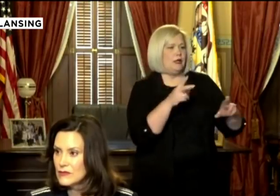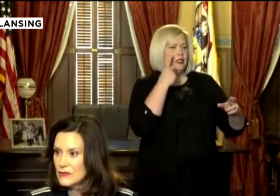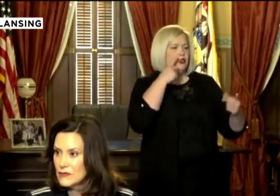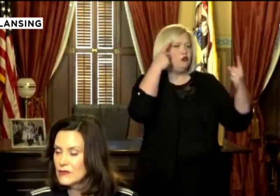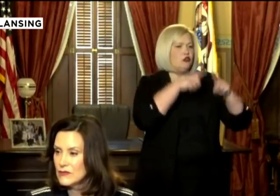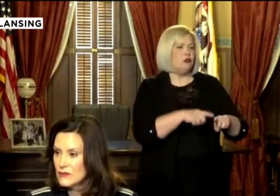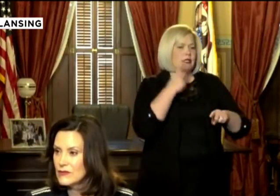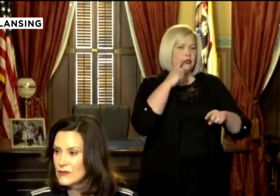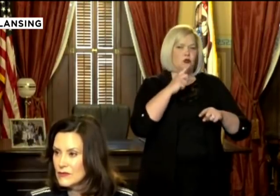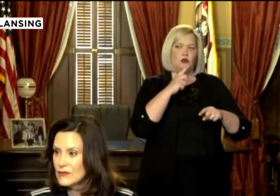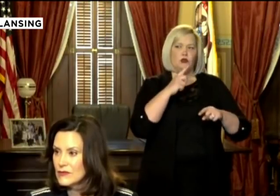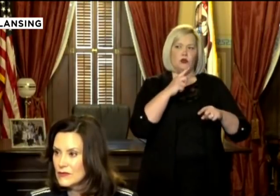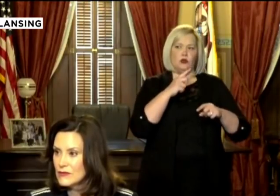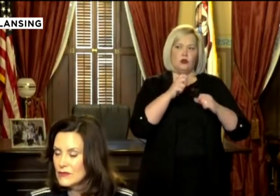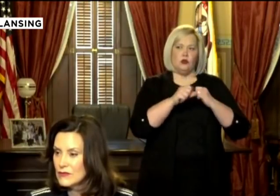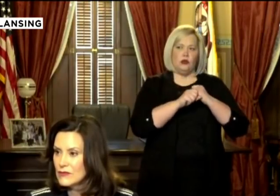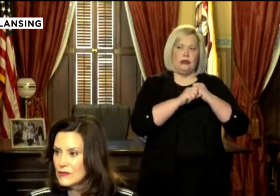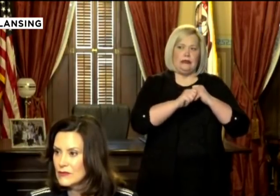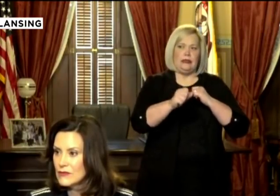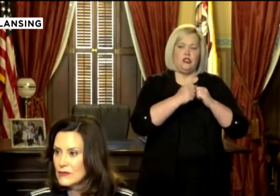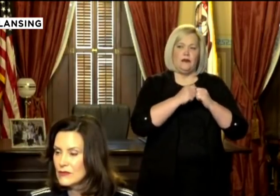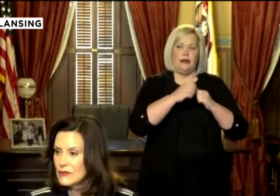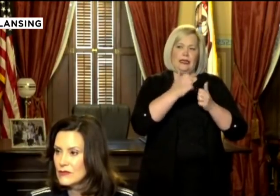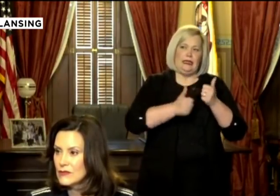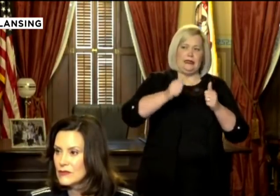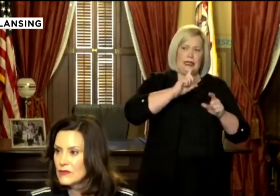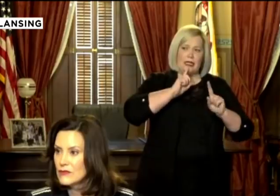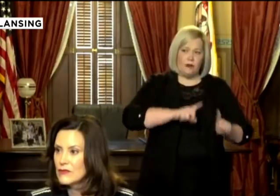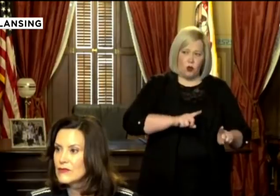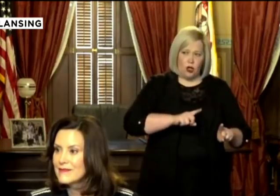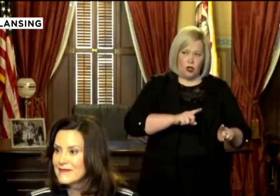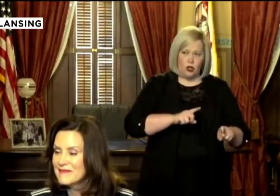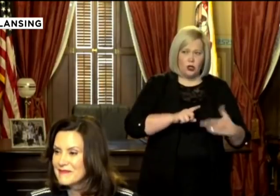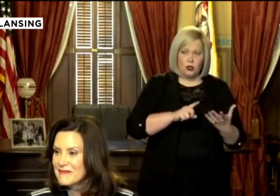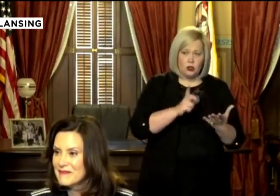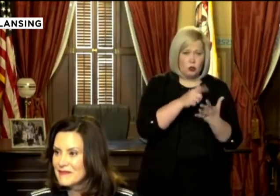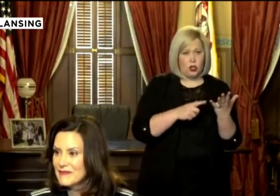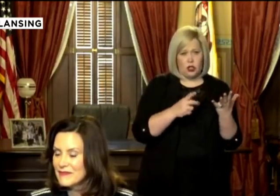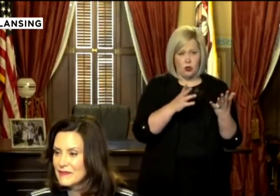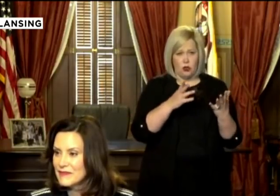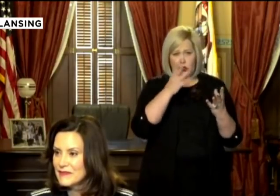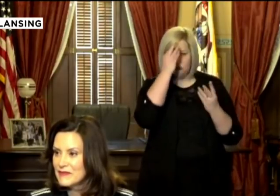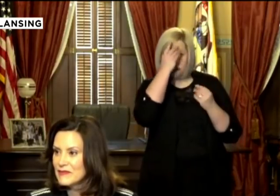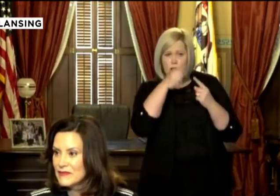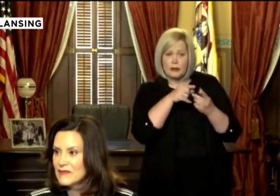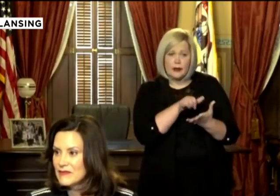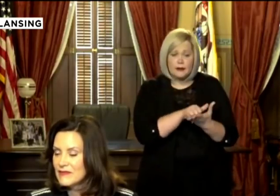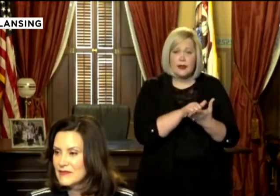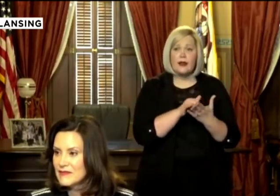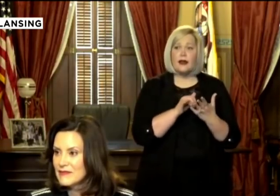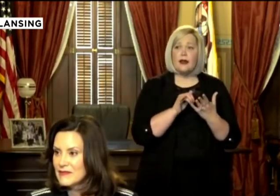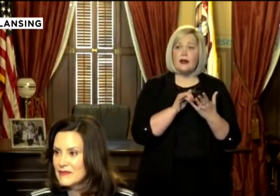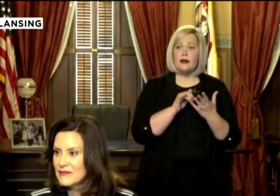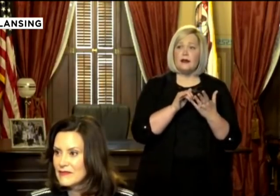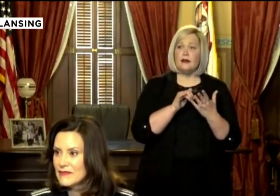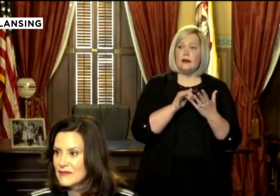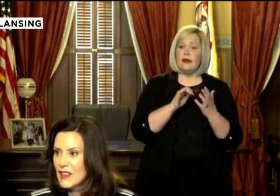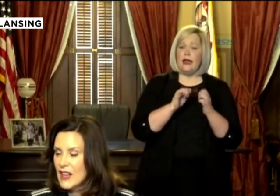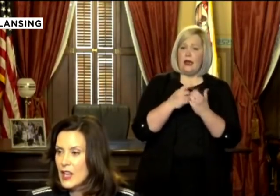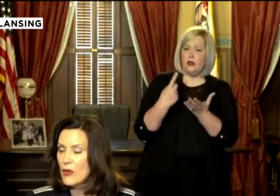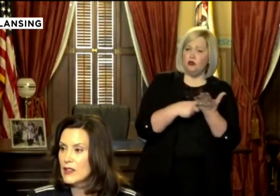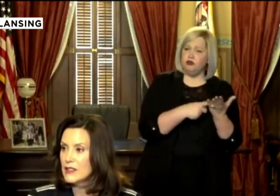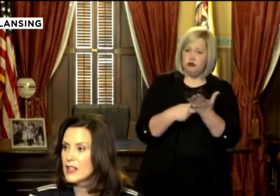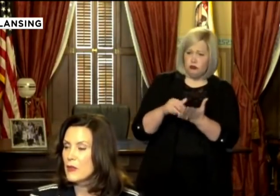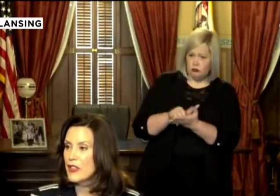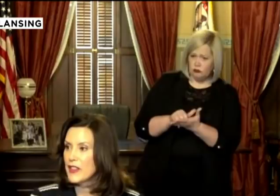for an extension of the executive order. Just what are your thoughts on that, and where do those discussions